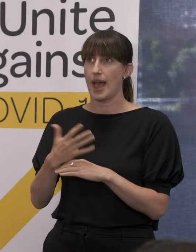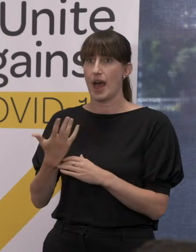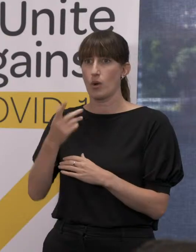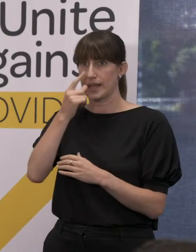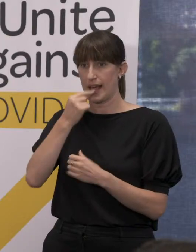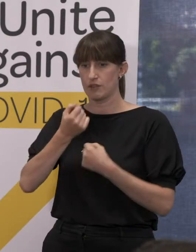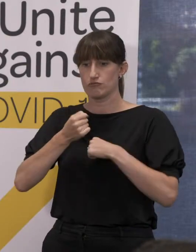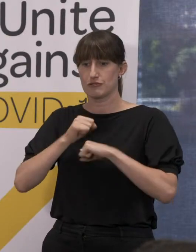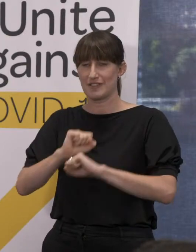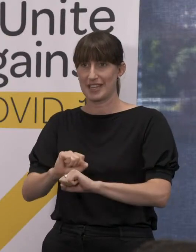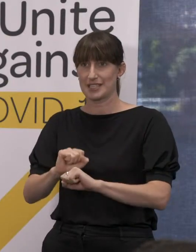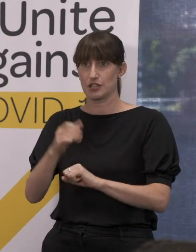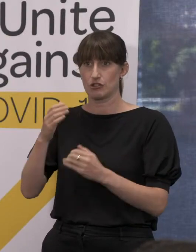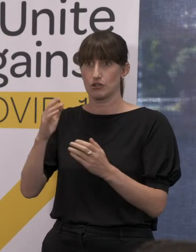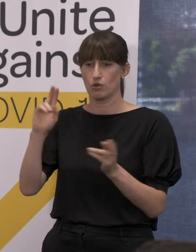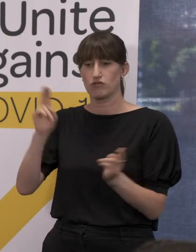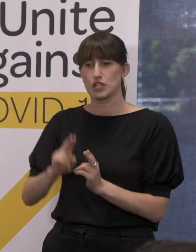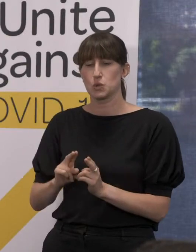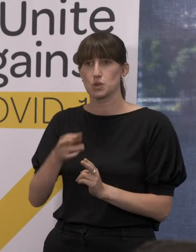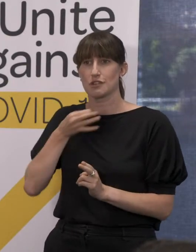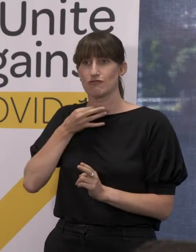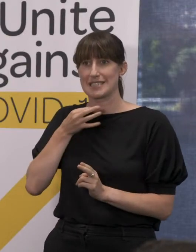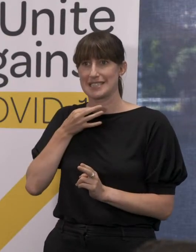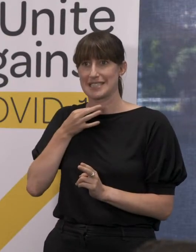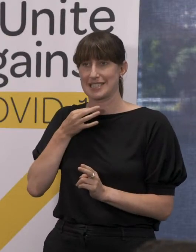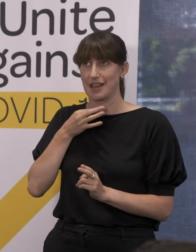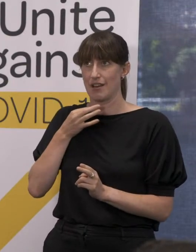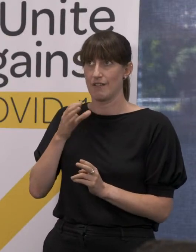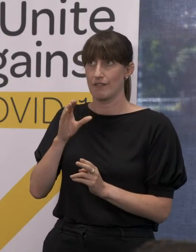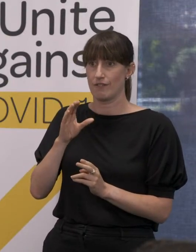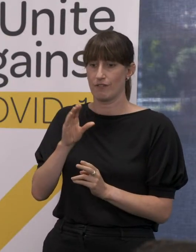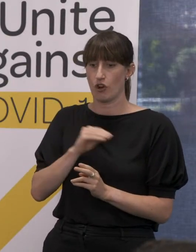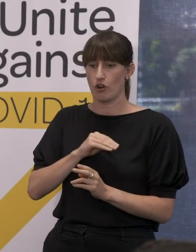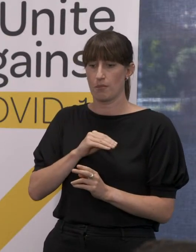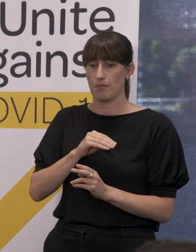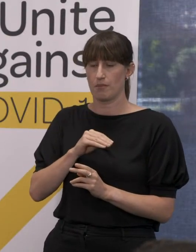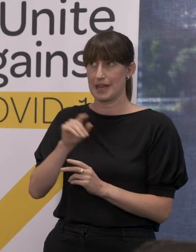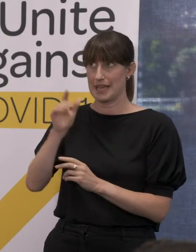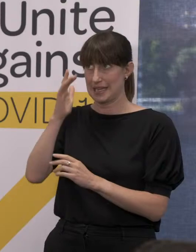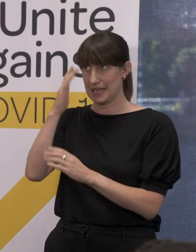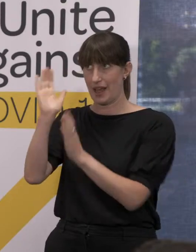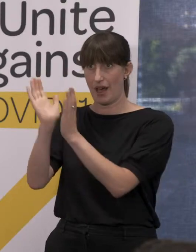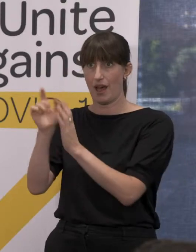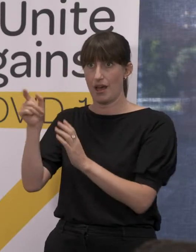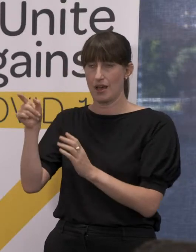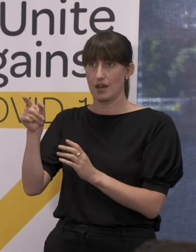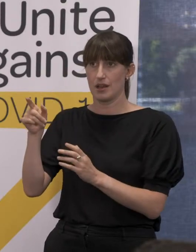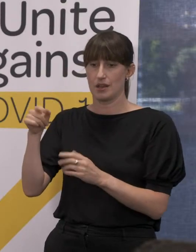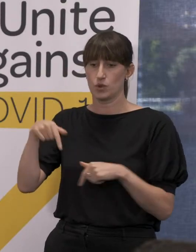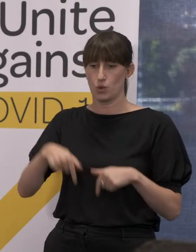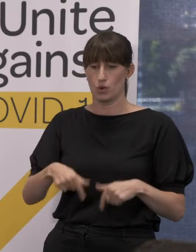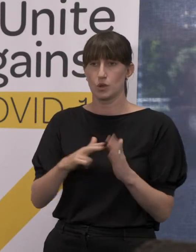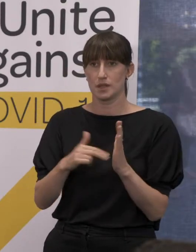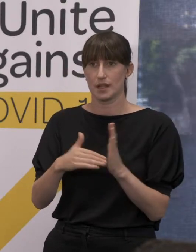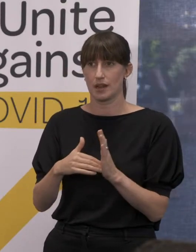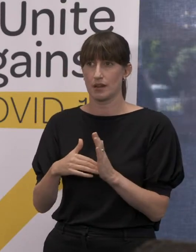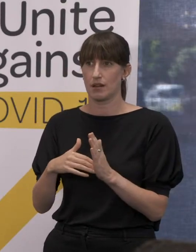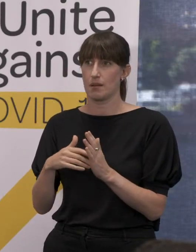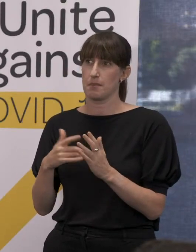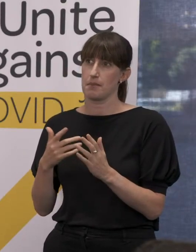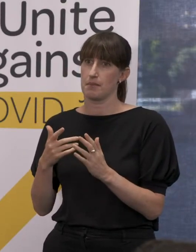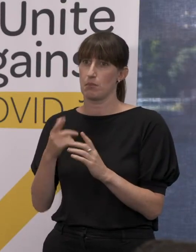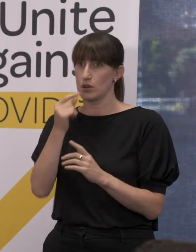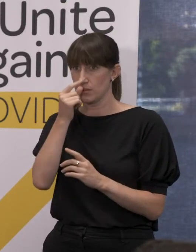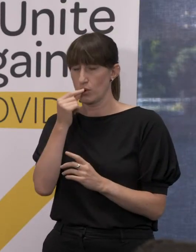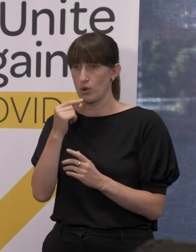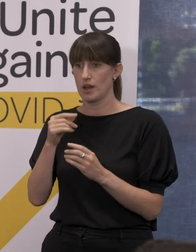help reduce the risk of infection and transmission in flight, or any